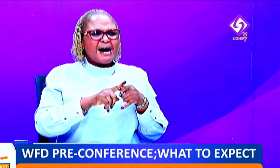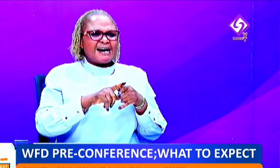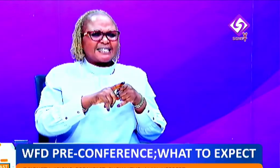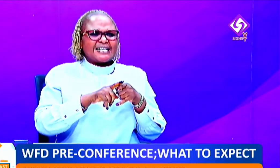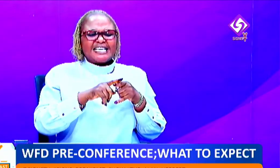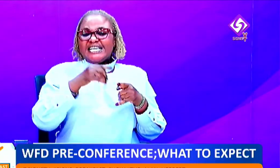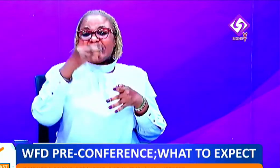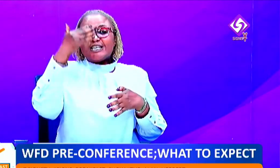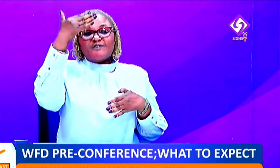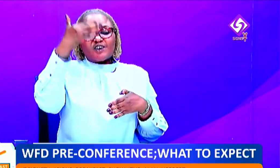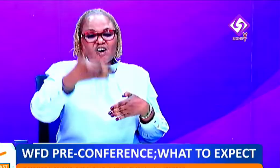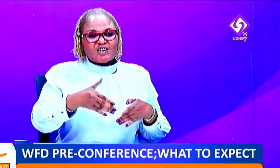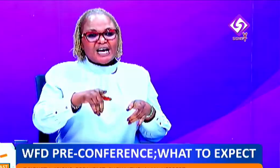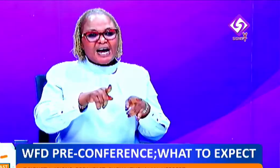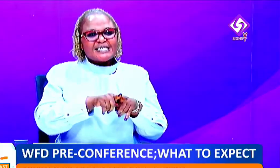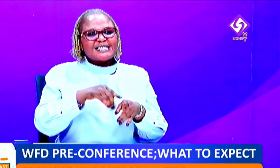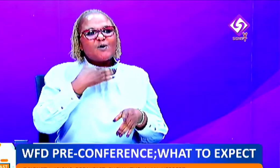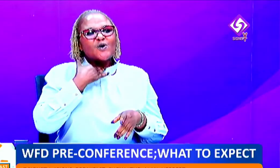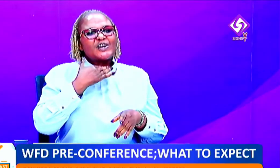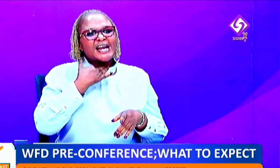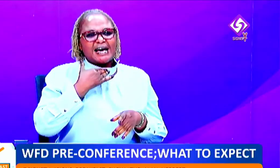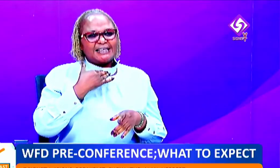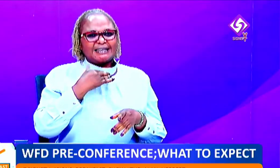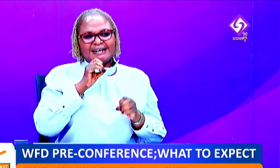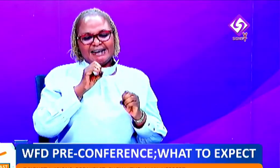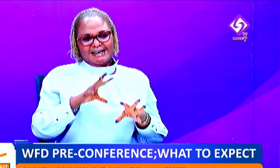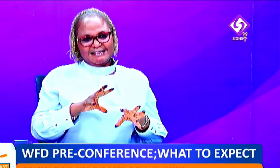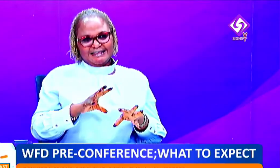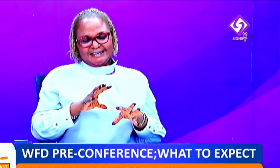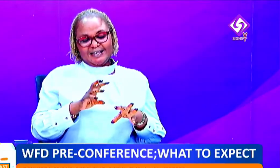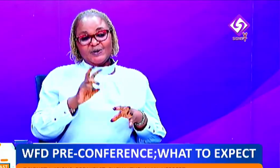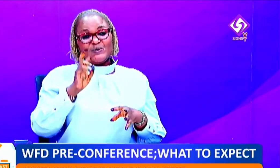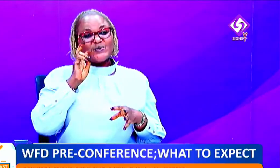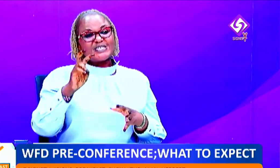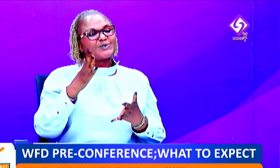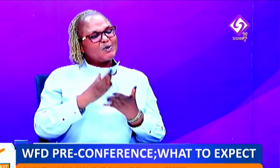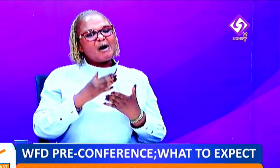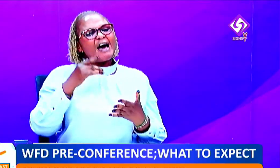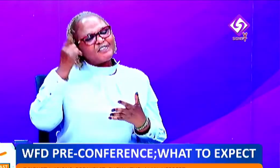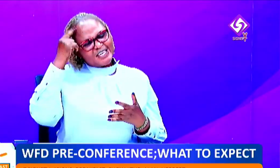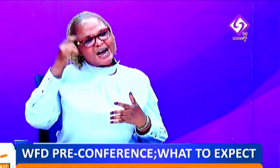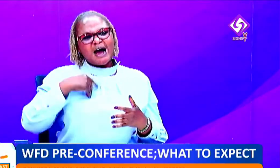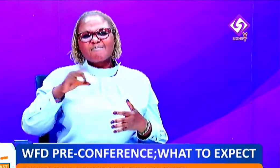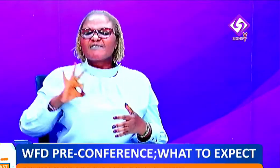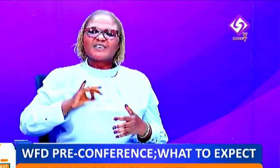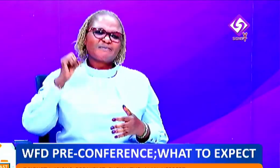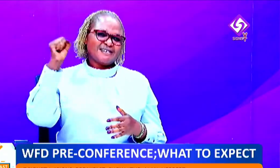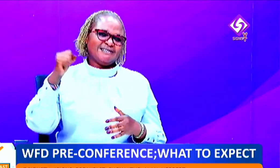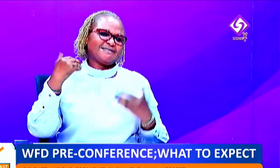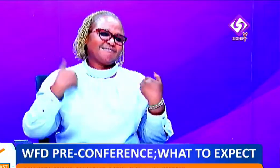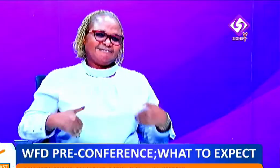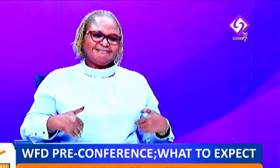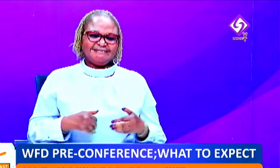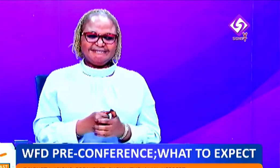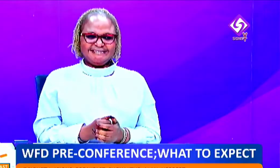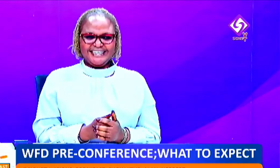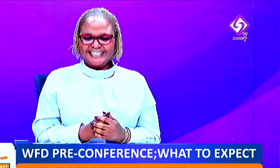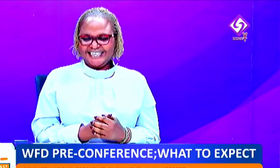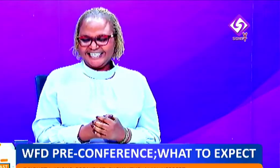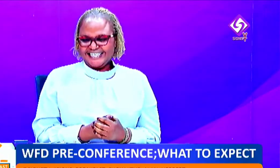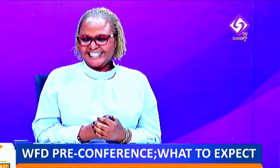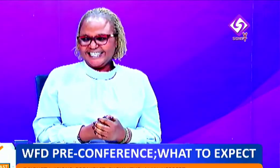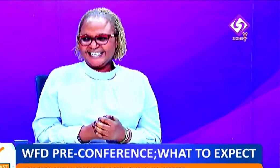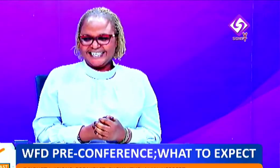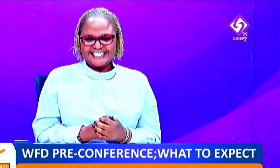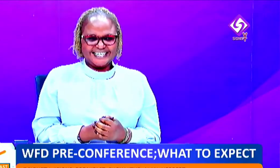were deaf women, but at the front, in leadership, where are the deaf women? We were not there. And I am